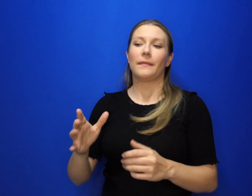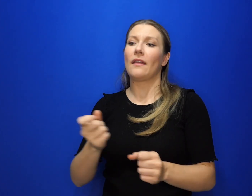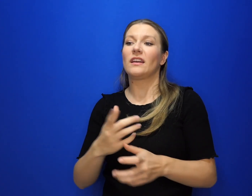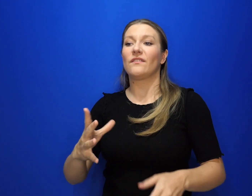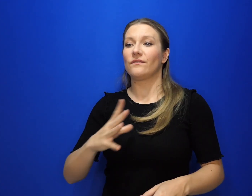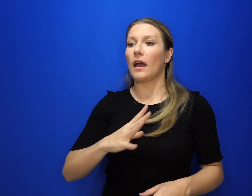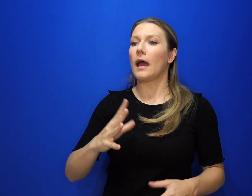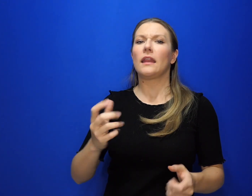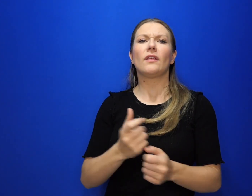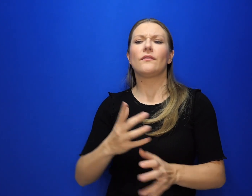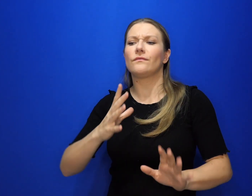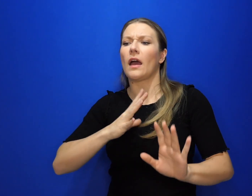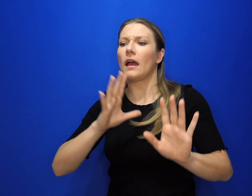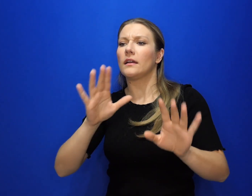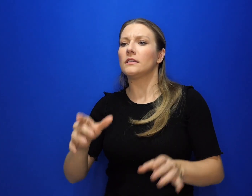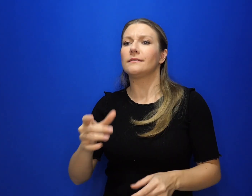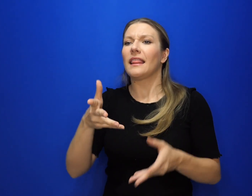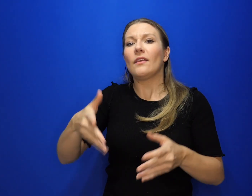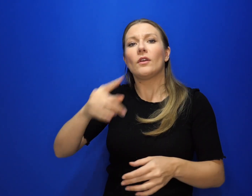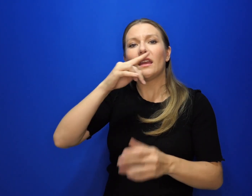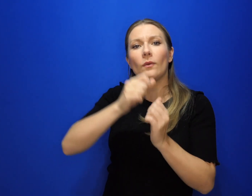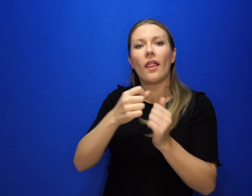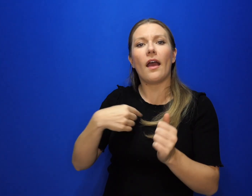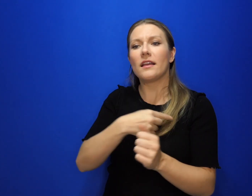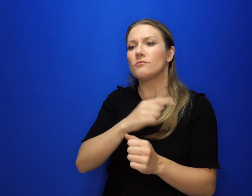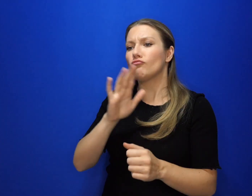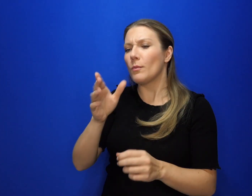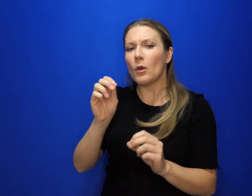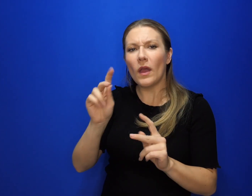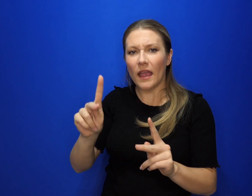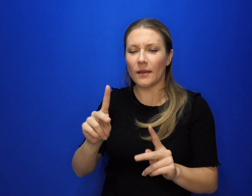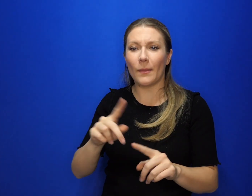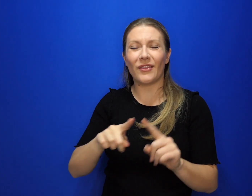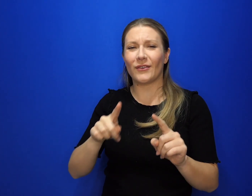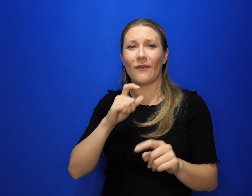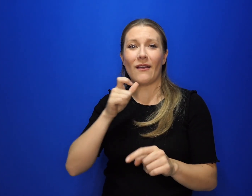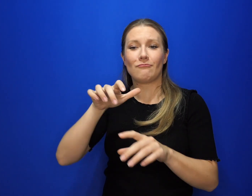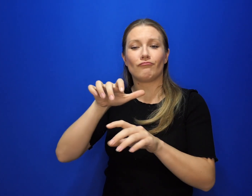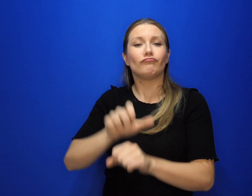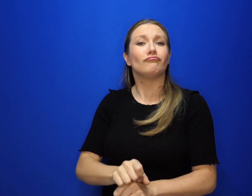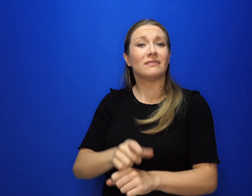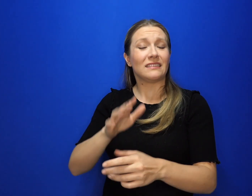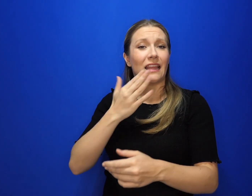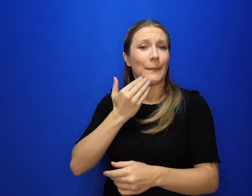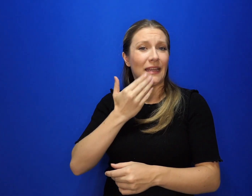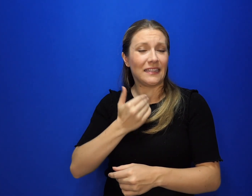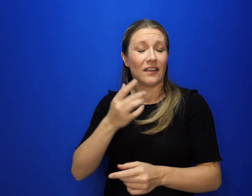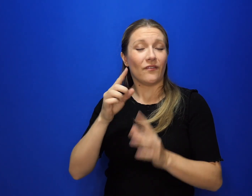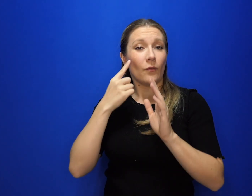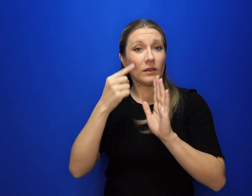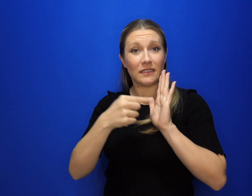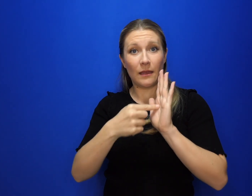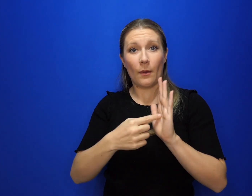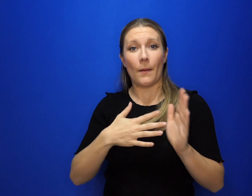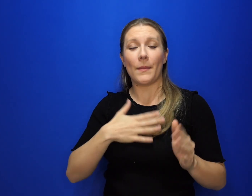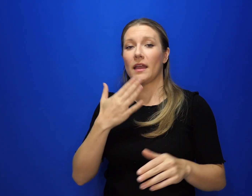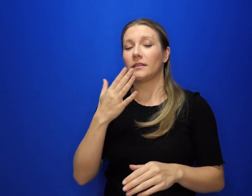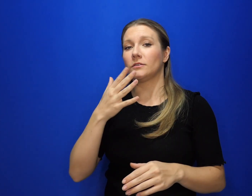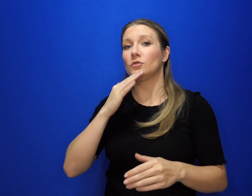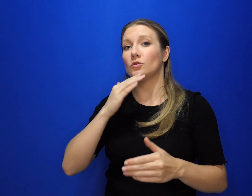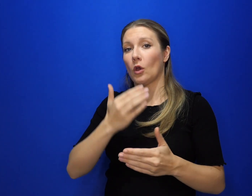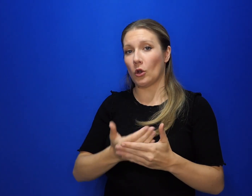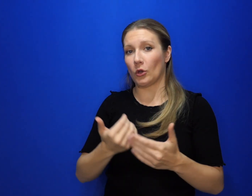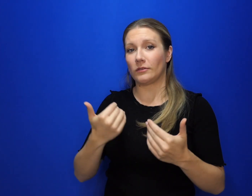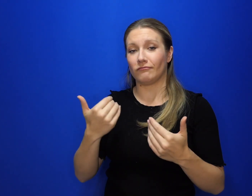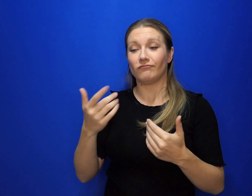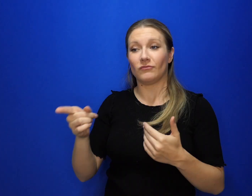be fine. Your kid's going to be fine. Leave your kid with us. But they're not used to dealing with diabetes. It's always like my daughter had a principal